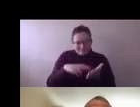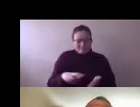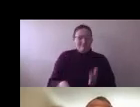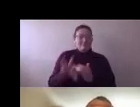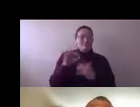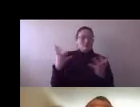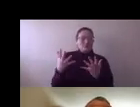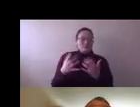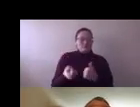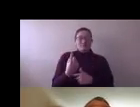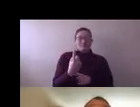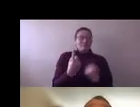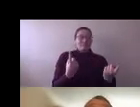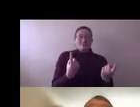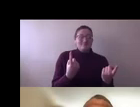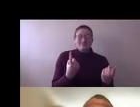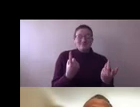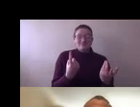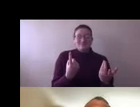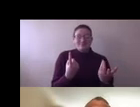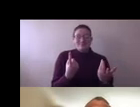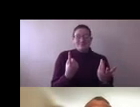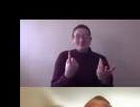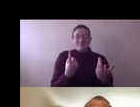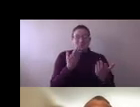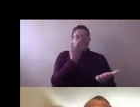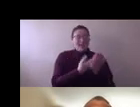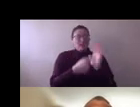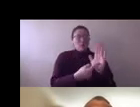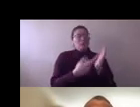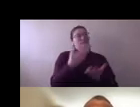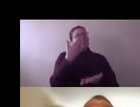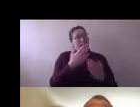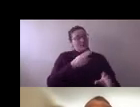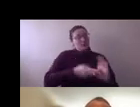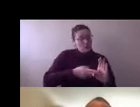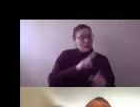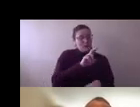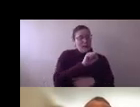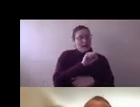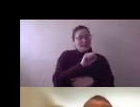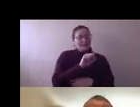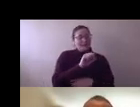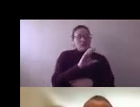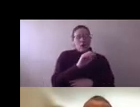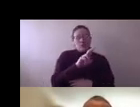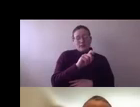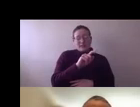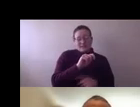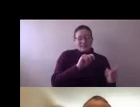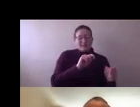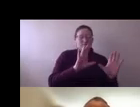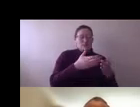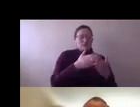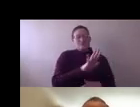that there's new evidence showing that he probably did join the US Communist Party for a few months in around 1938,